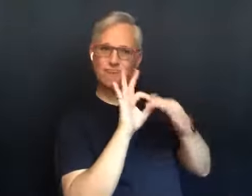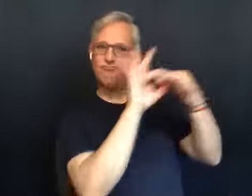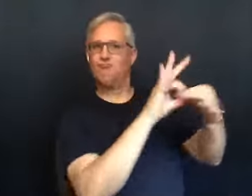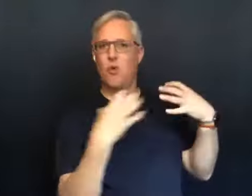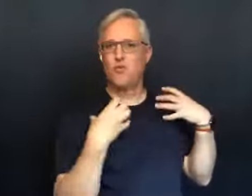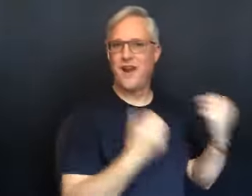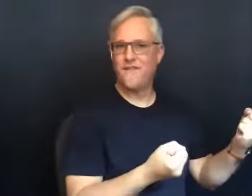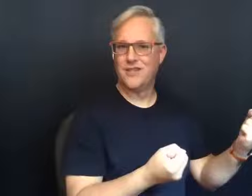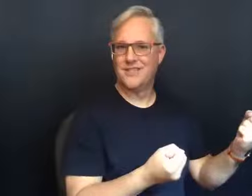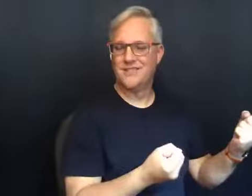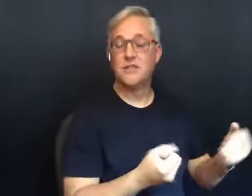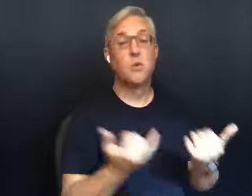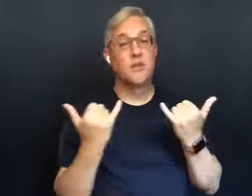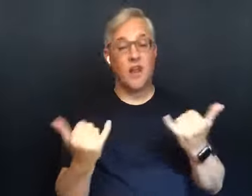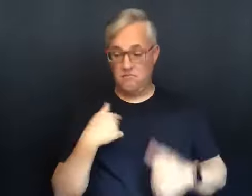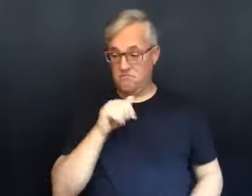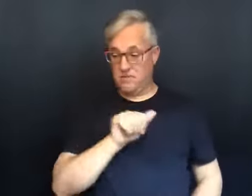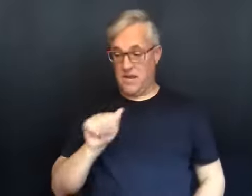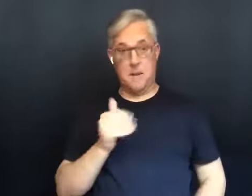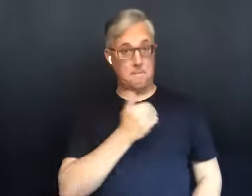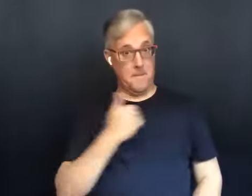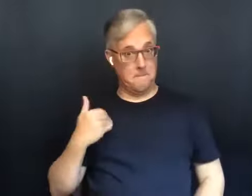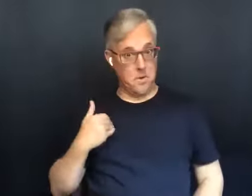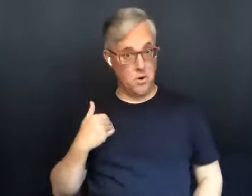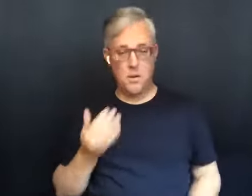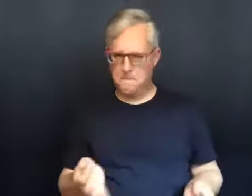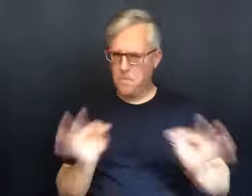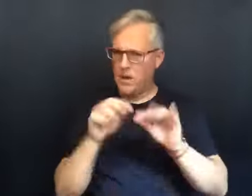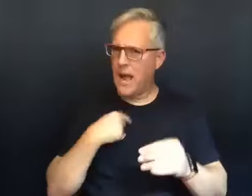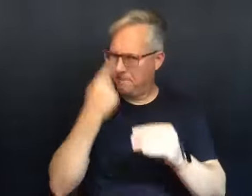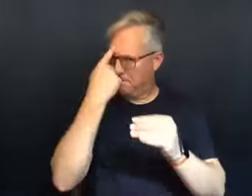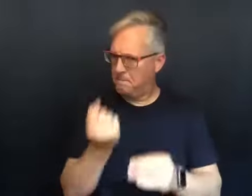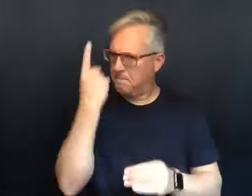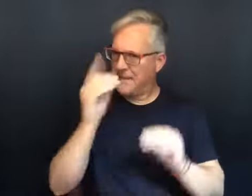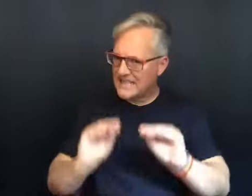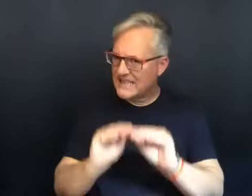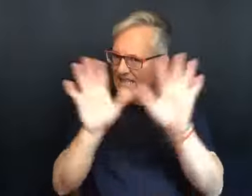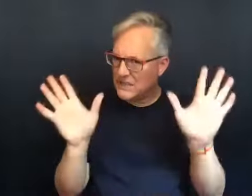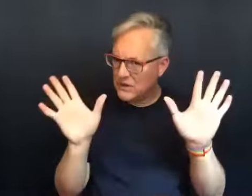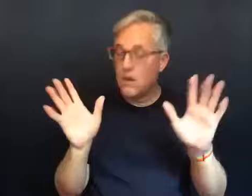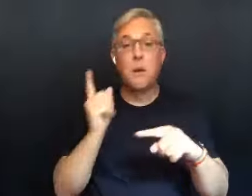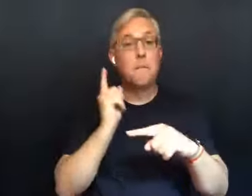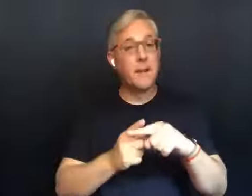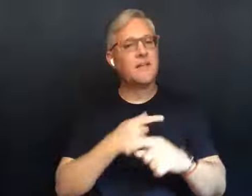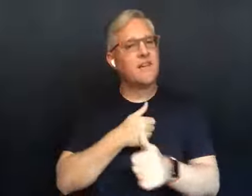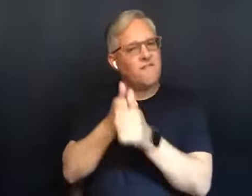message. It's a different message of recovery. So as an AA member today, I want to be very